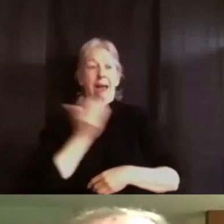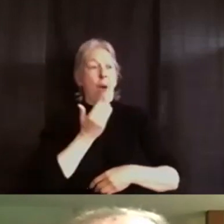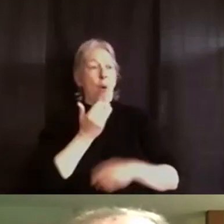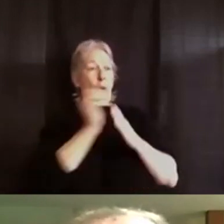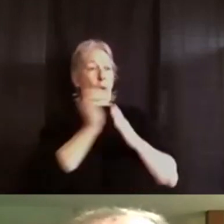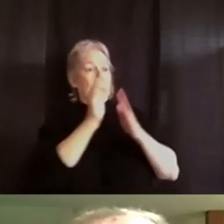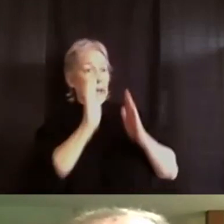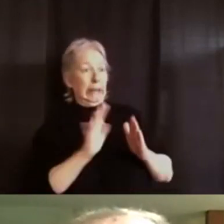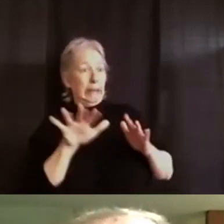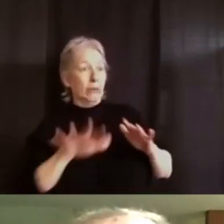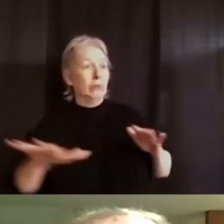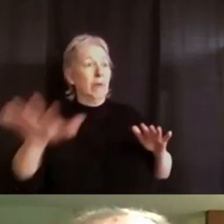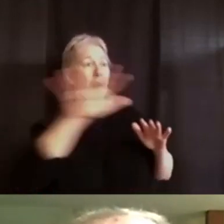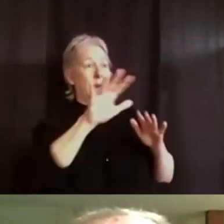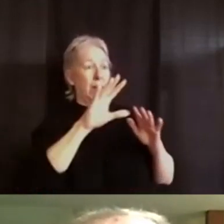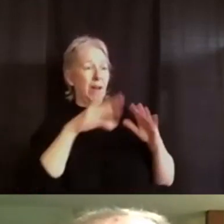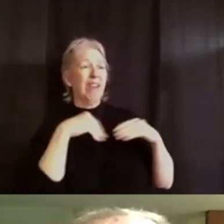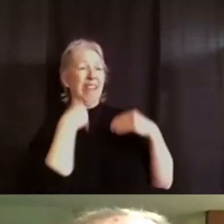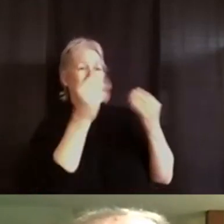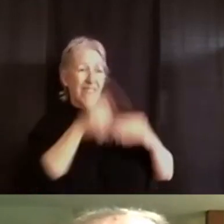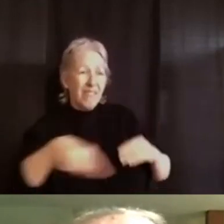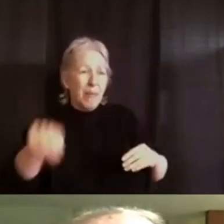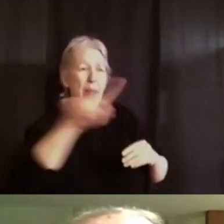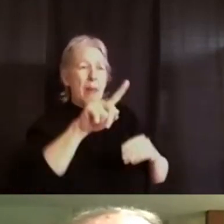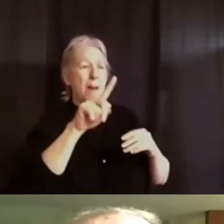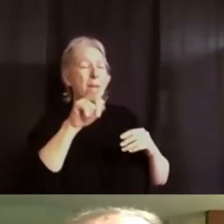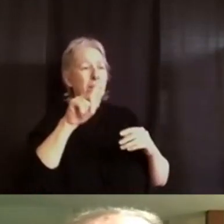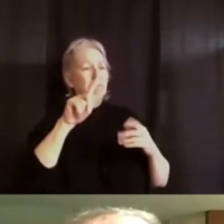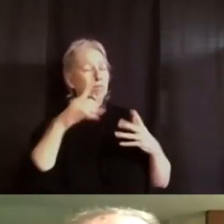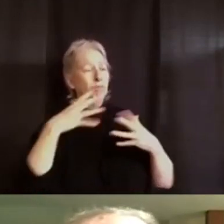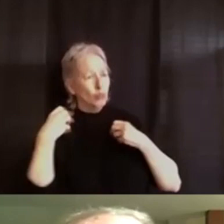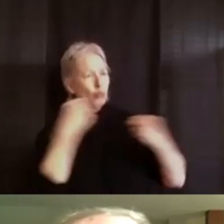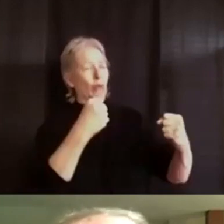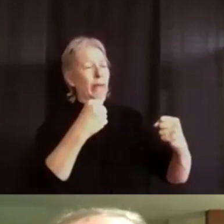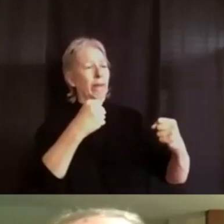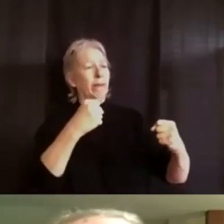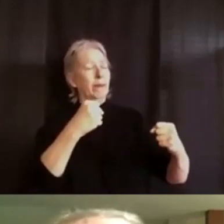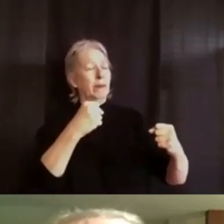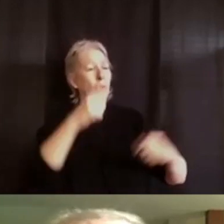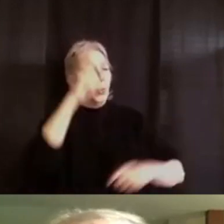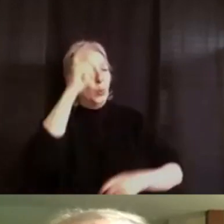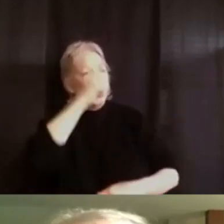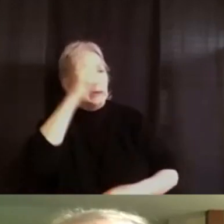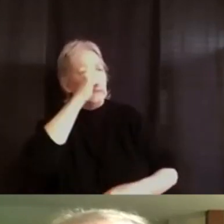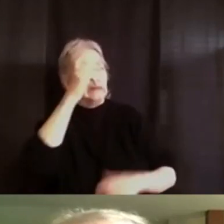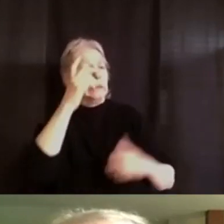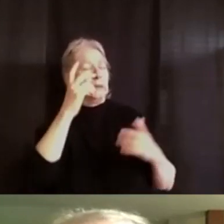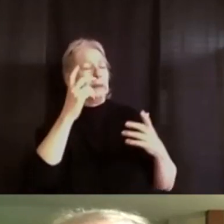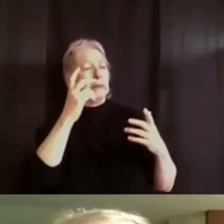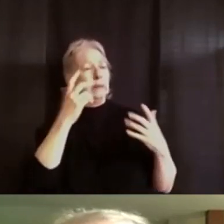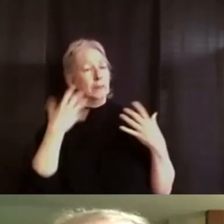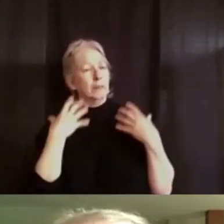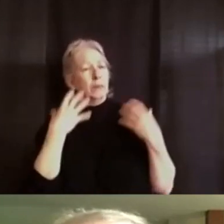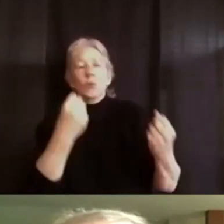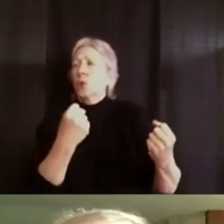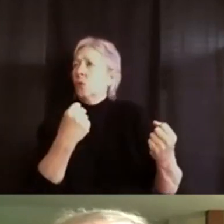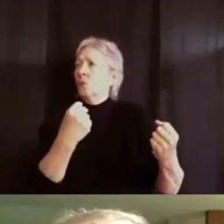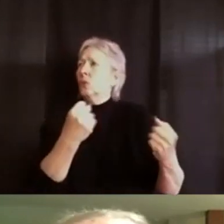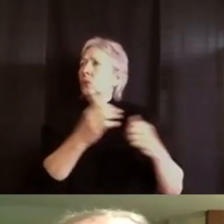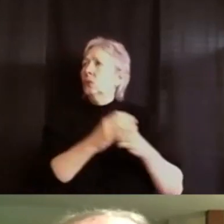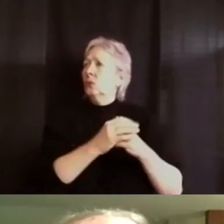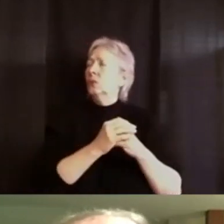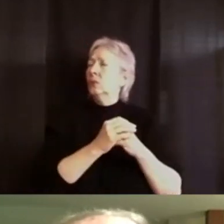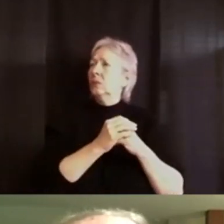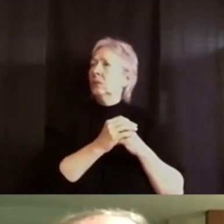Give all civic leaders persistence in facing this pandemic. Attention to those in need, and wisdom